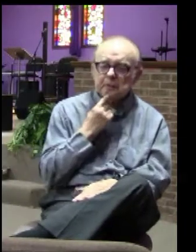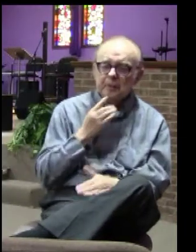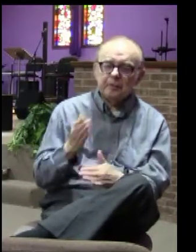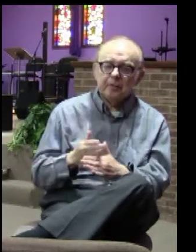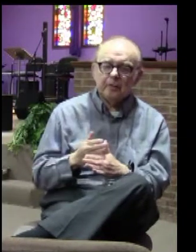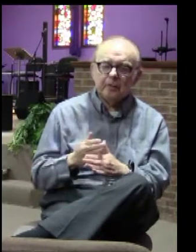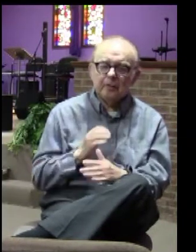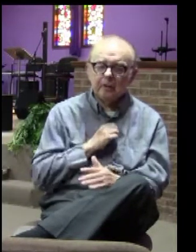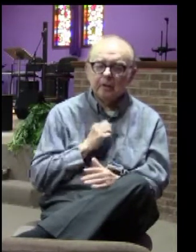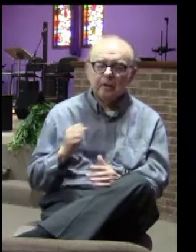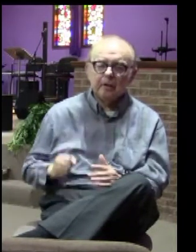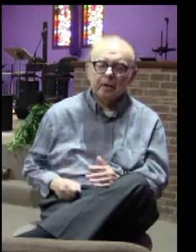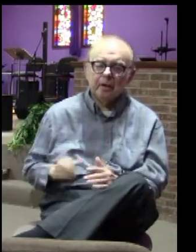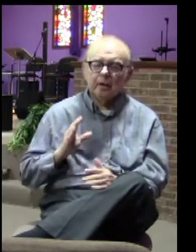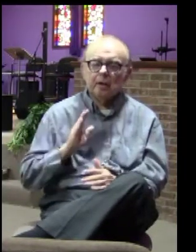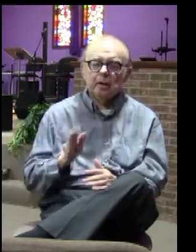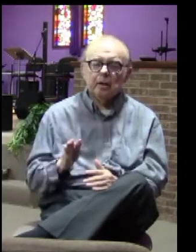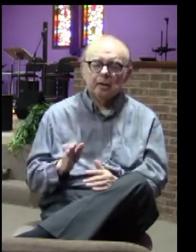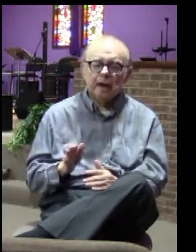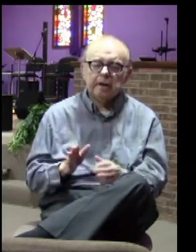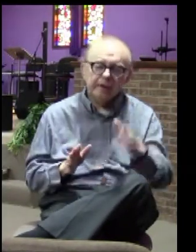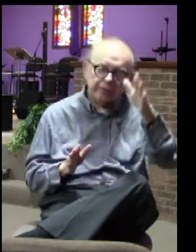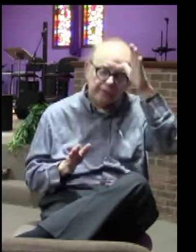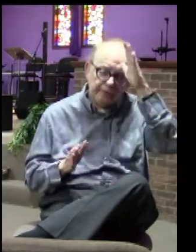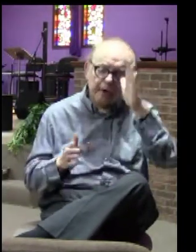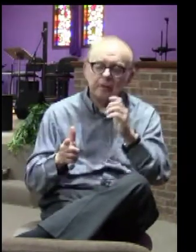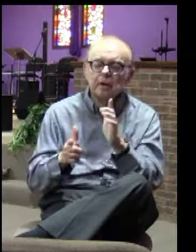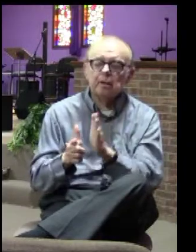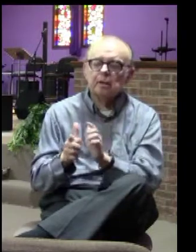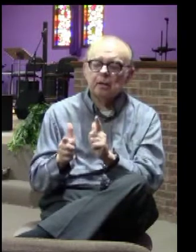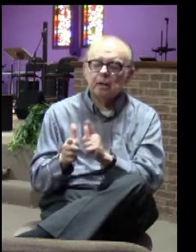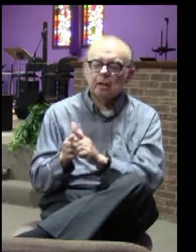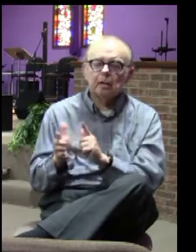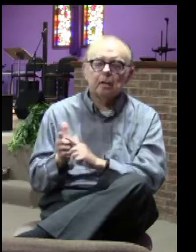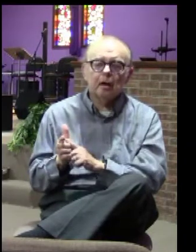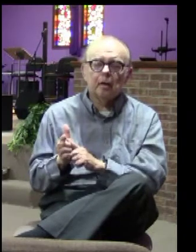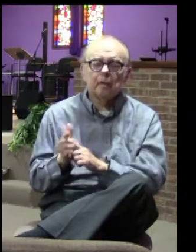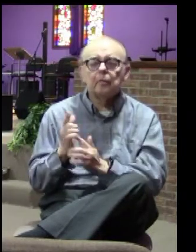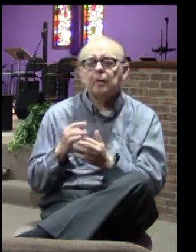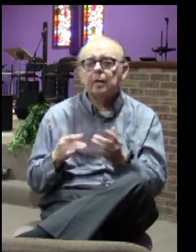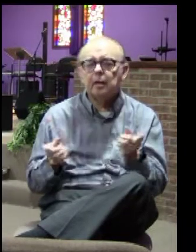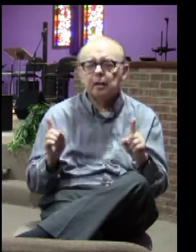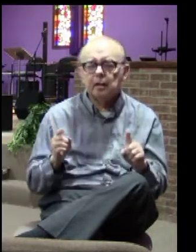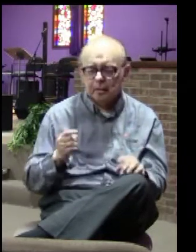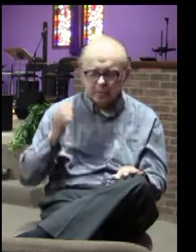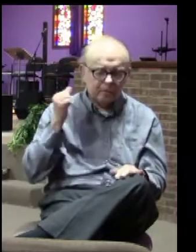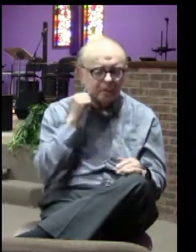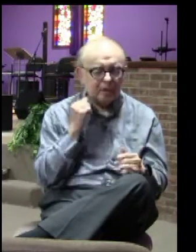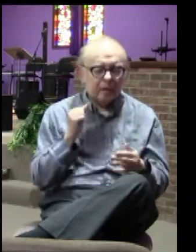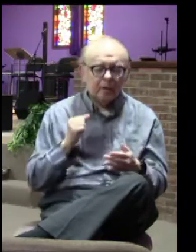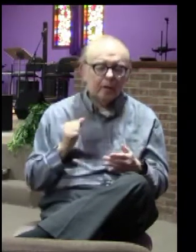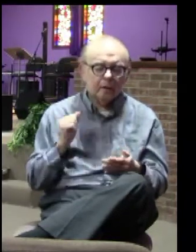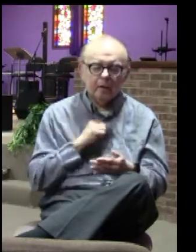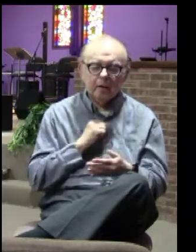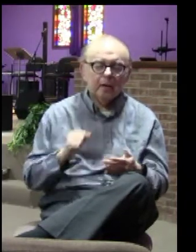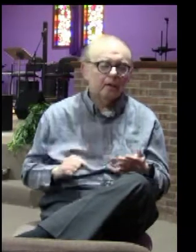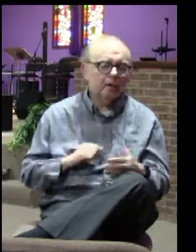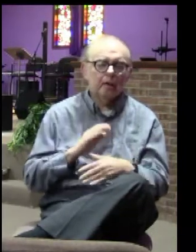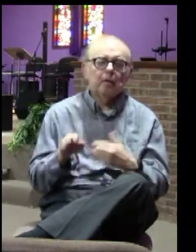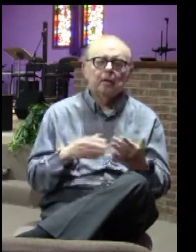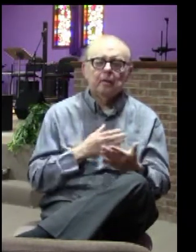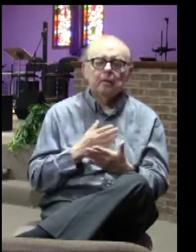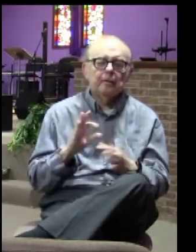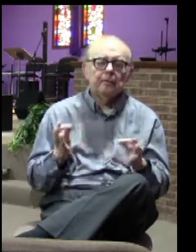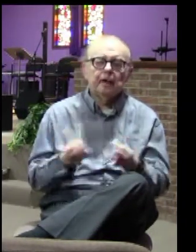between Samson and his father-in-law. What ends up happening is Samson's wife, his father-in-law, they're all dead. Their